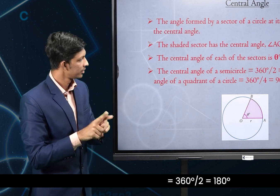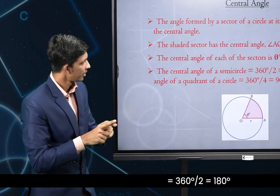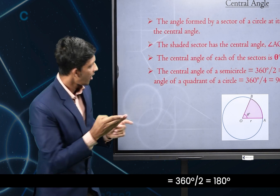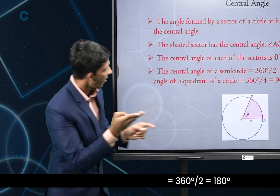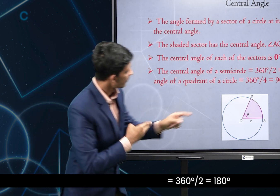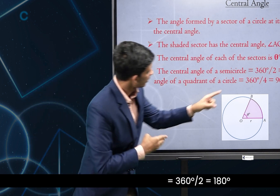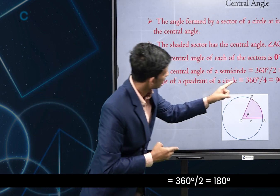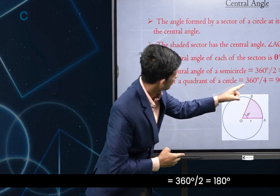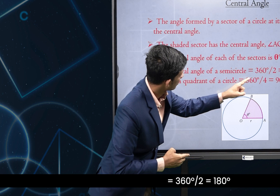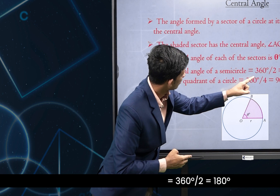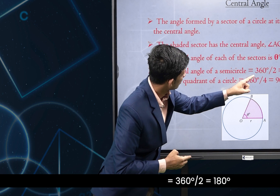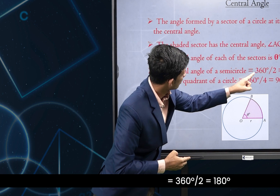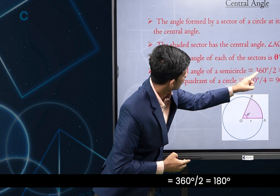degrees.